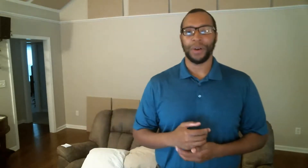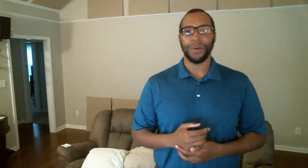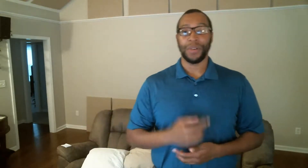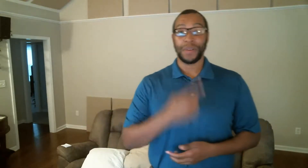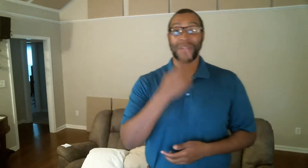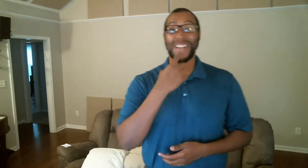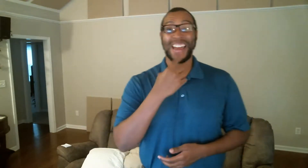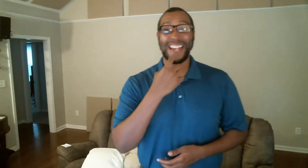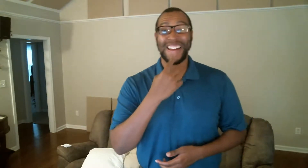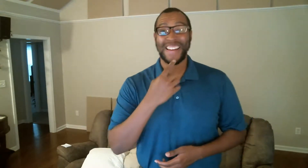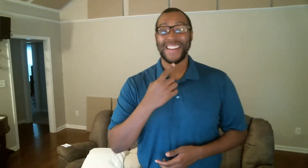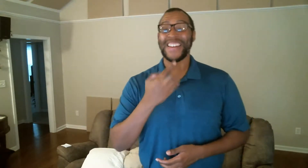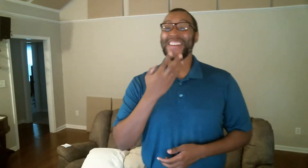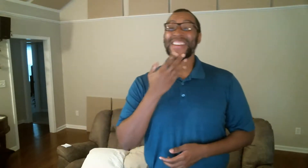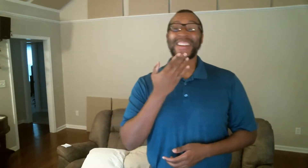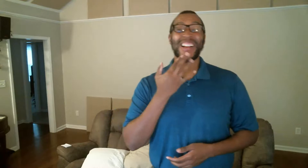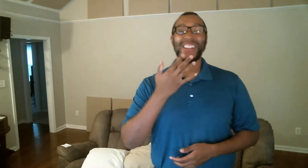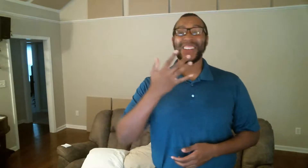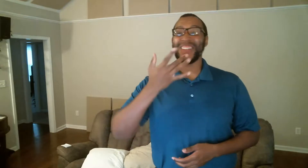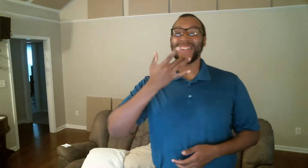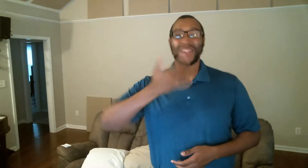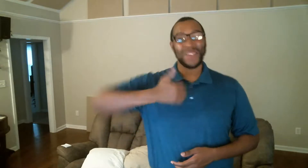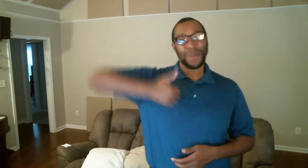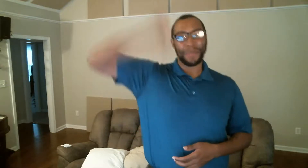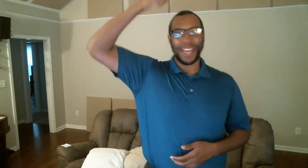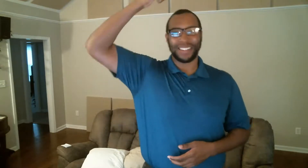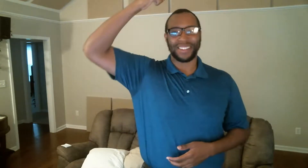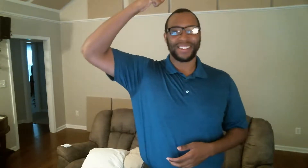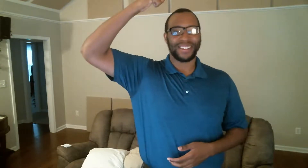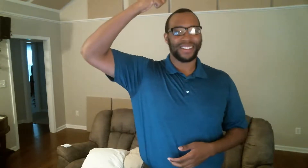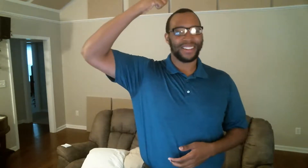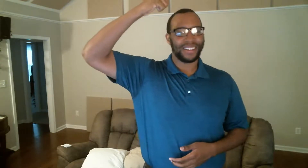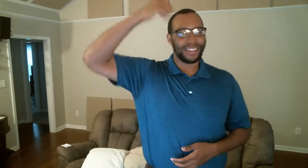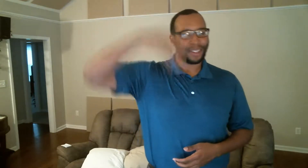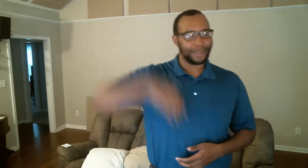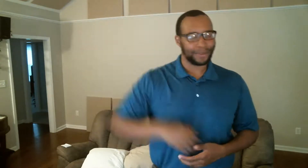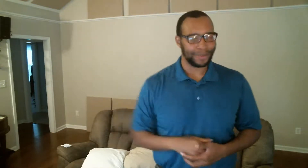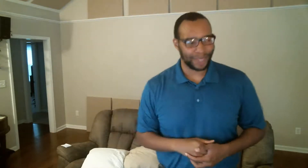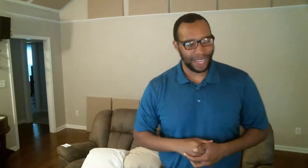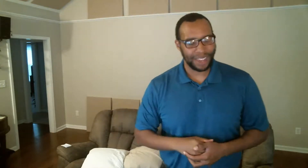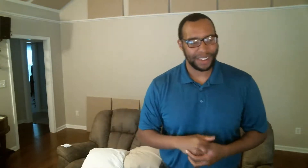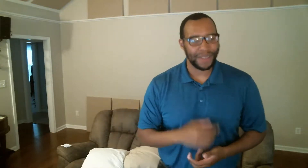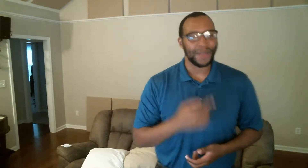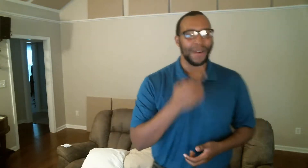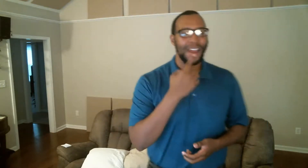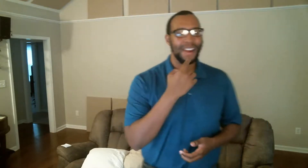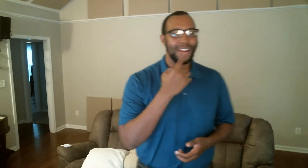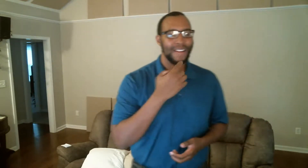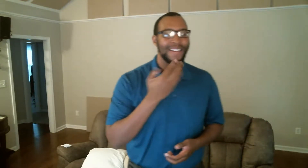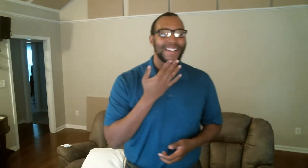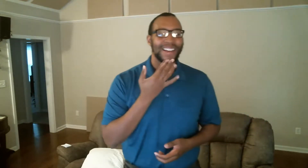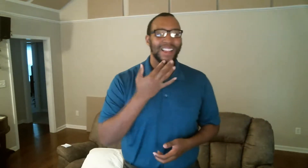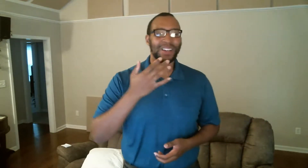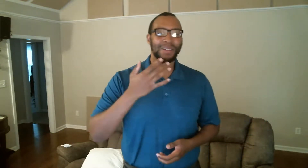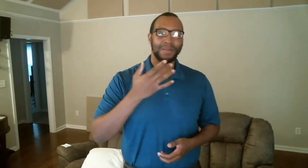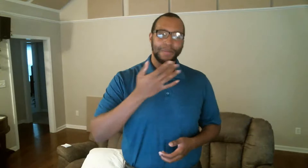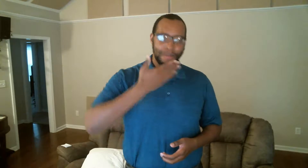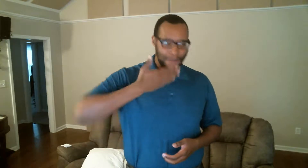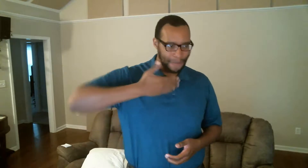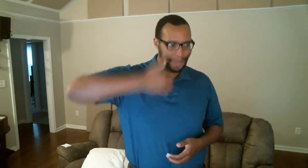go red, color, best. Okay, red, color,